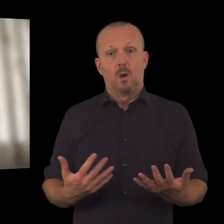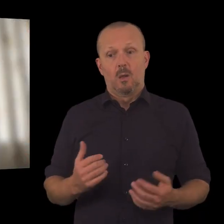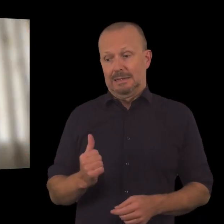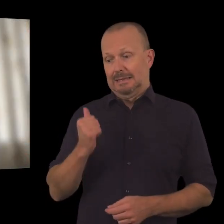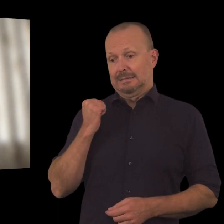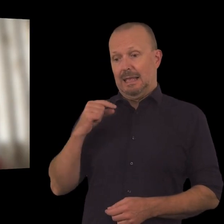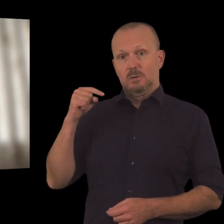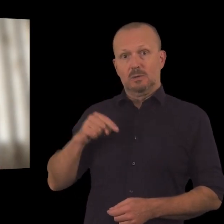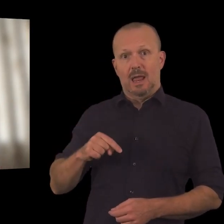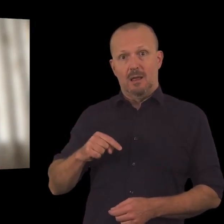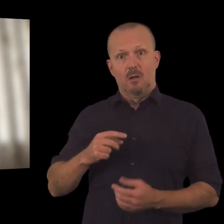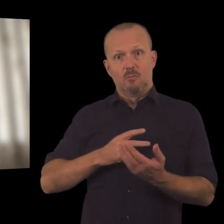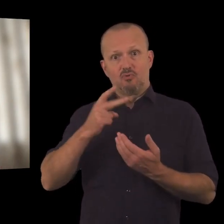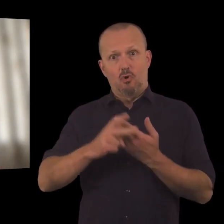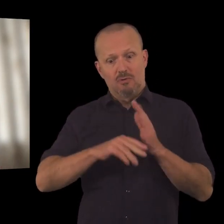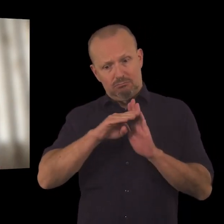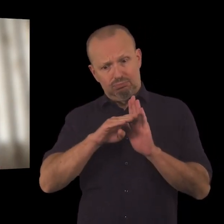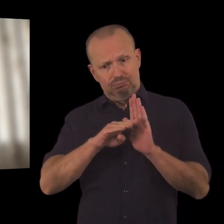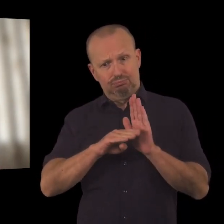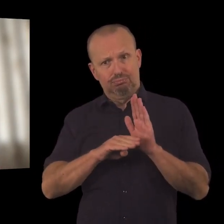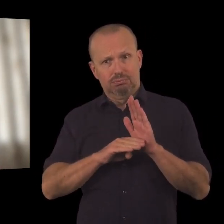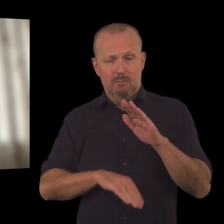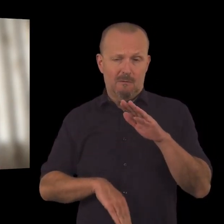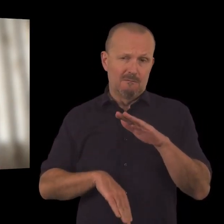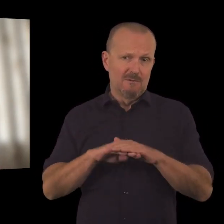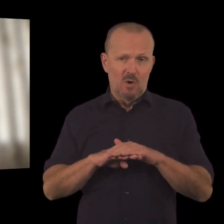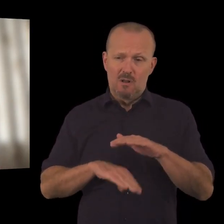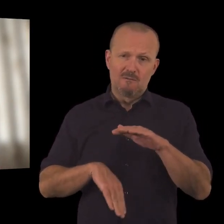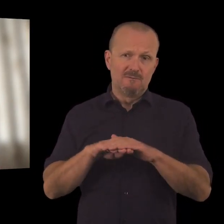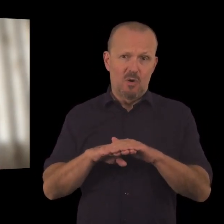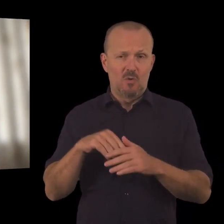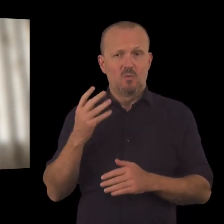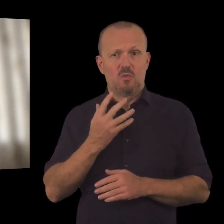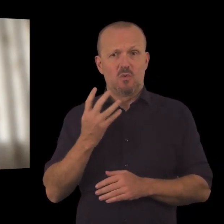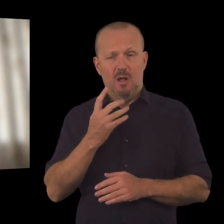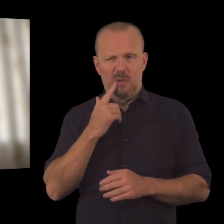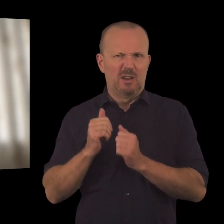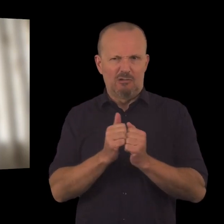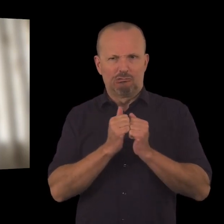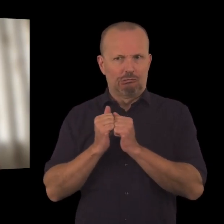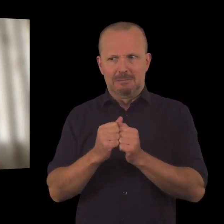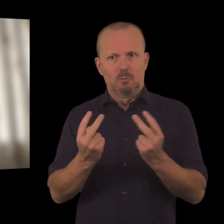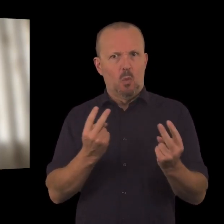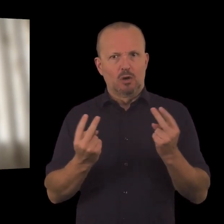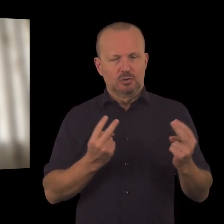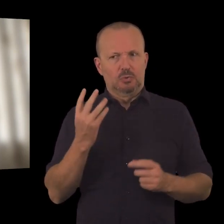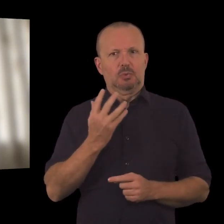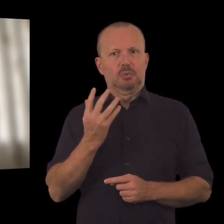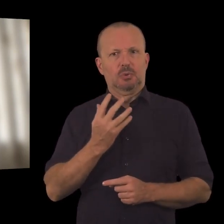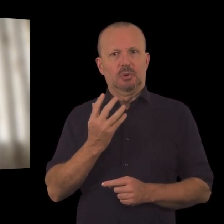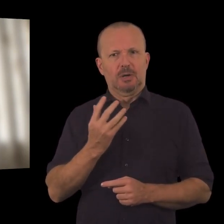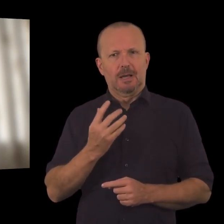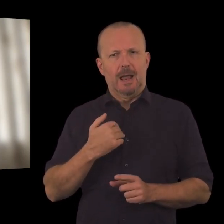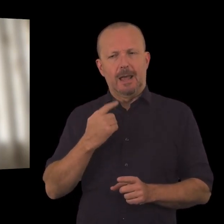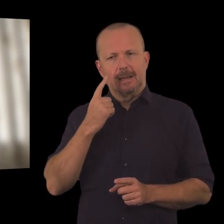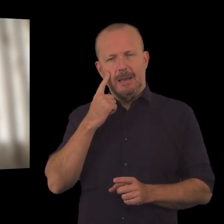it's been a very jam-packed couple of days. I think we can all agree, people have been watching, and I keep coming back